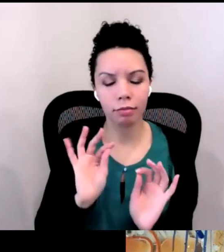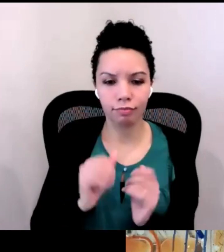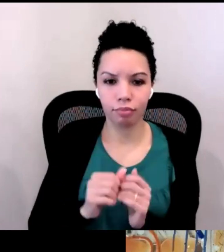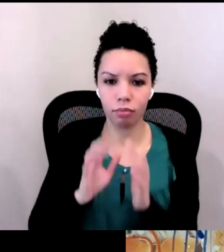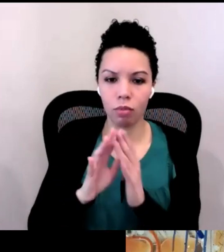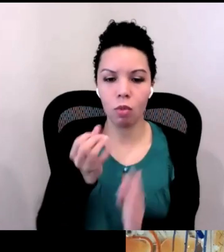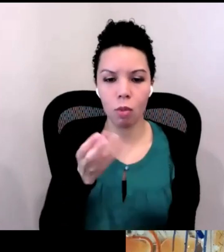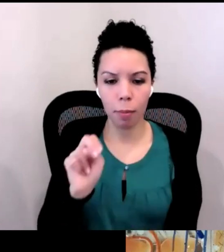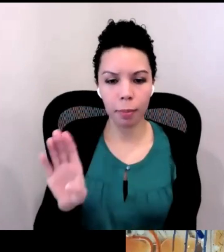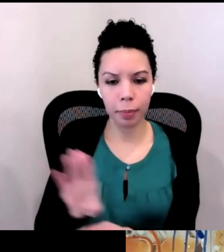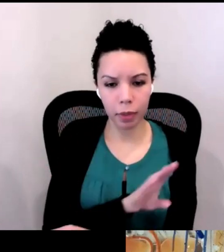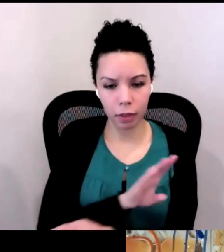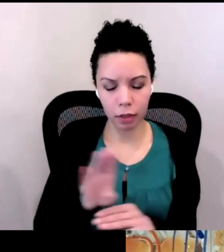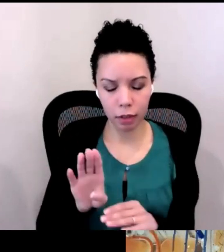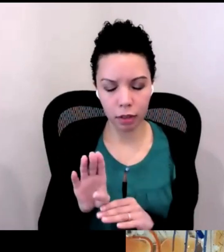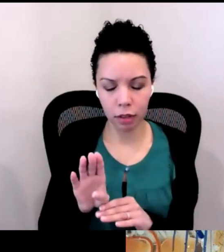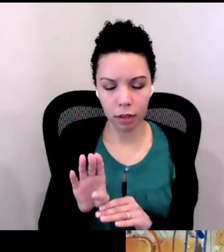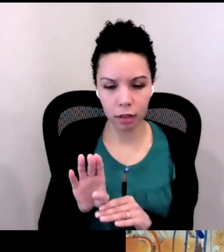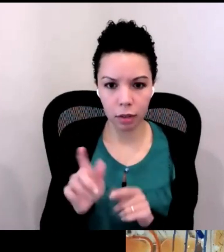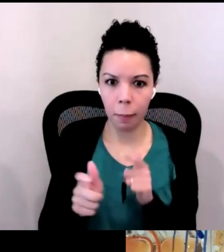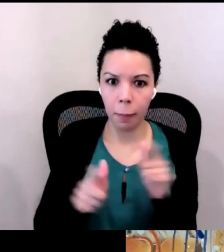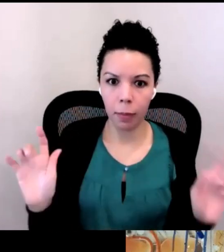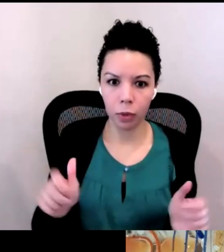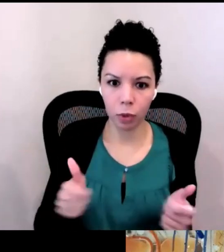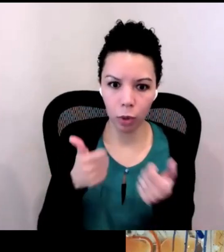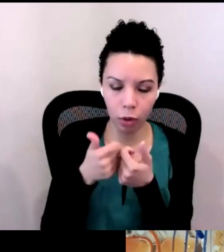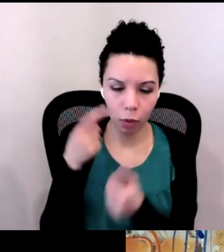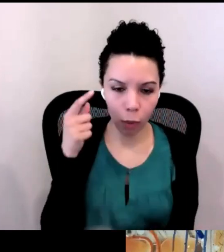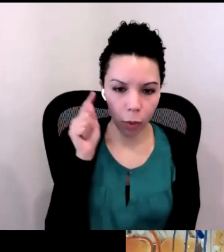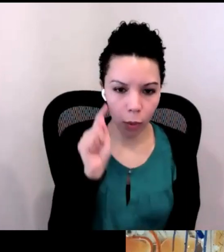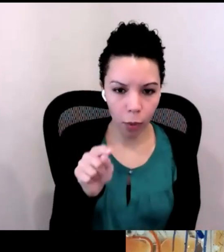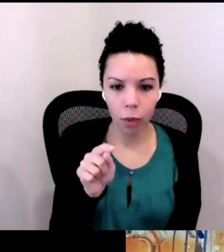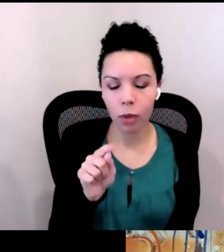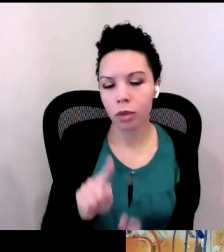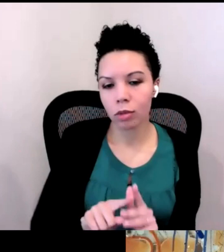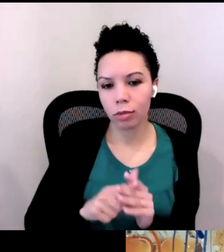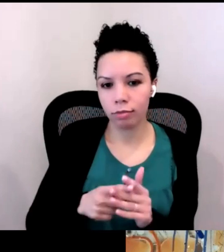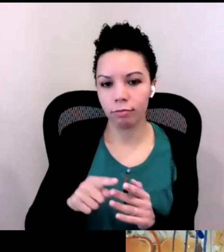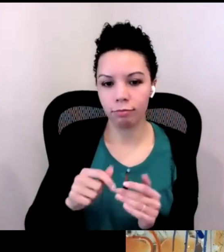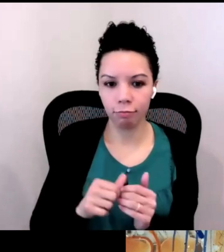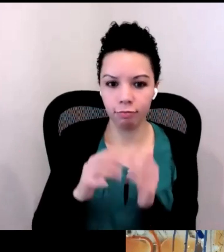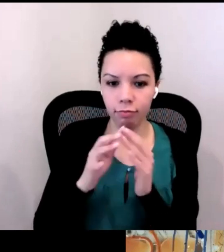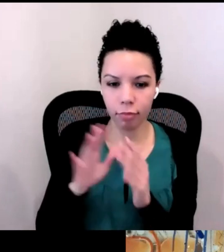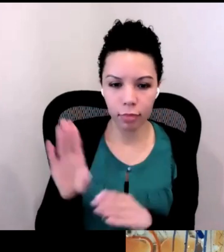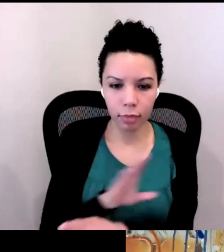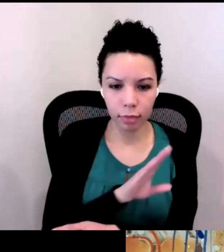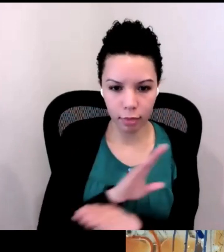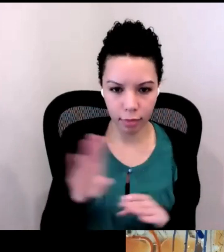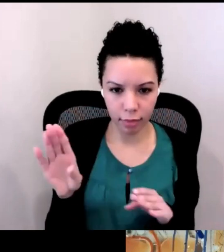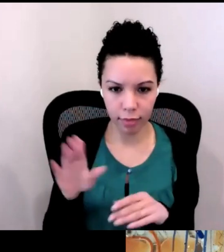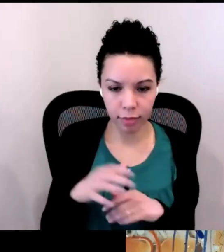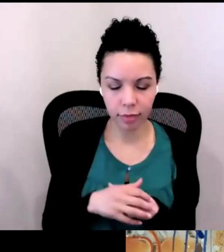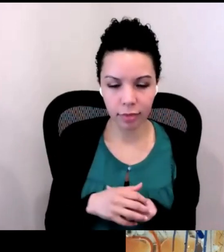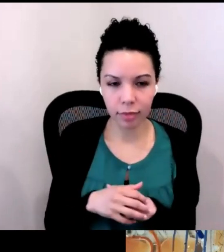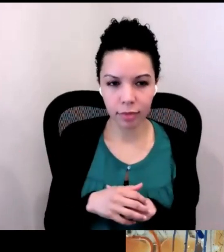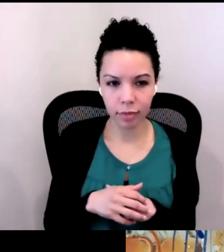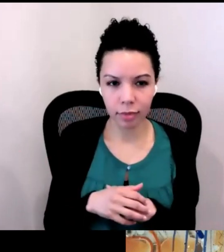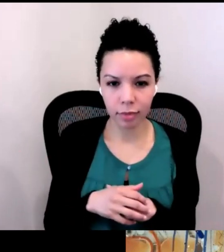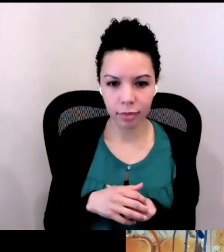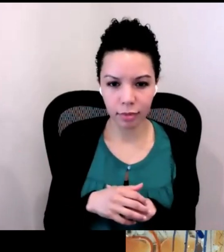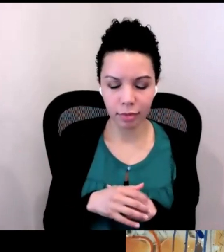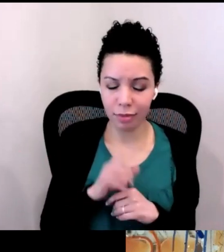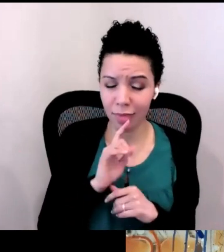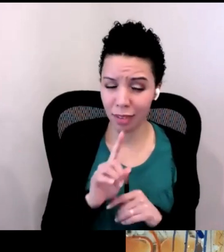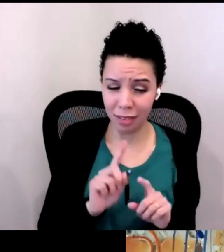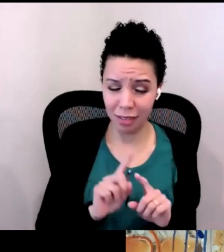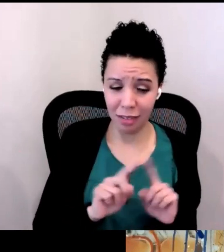what were the biggest challenges for you starting the business? Because that's a different set of issues